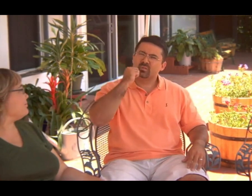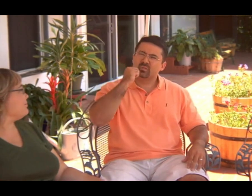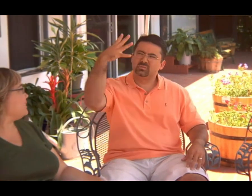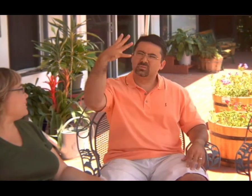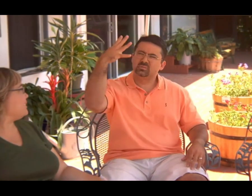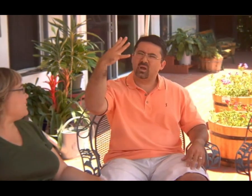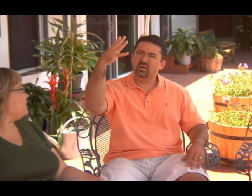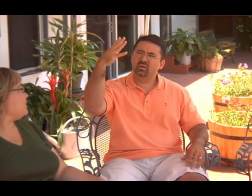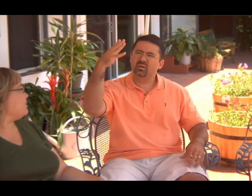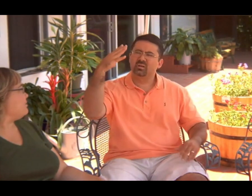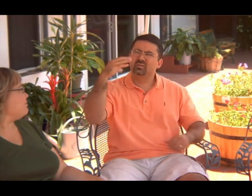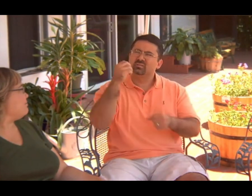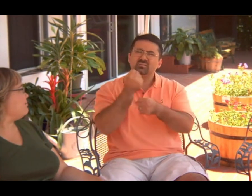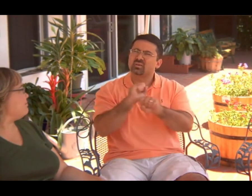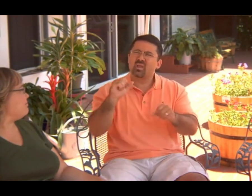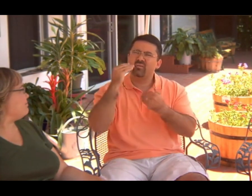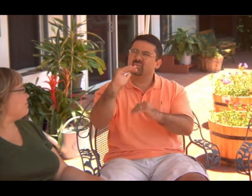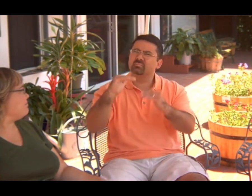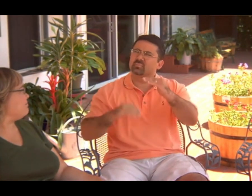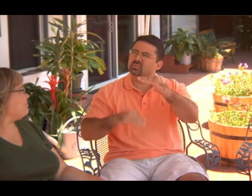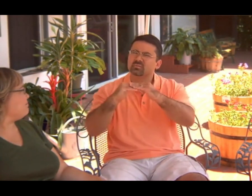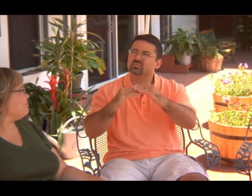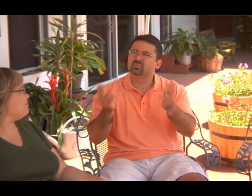It's considered safe to be in the sun every day.